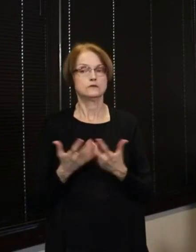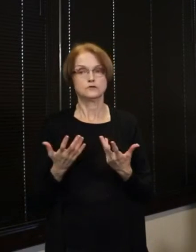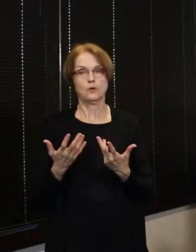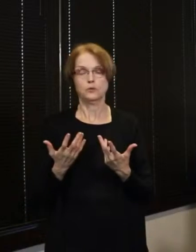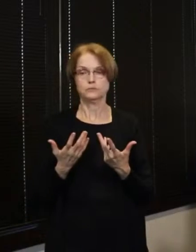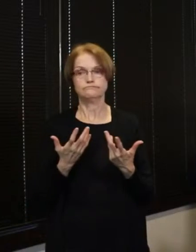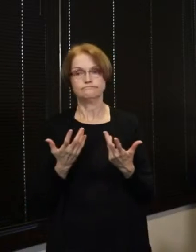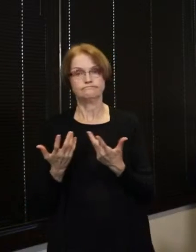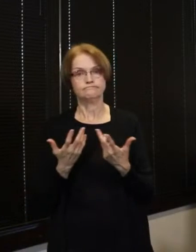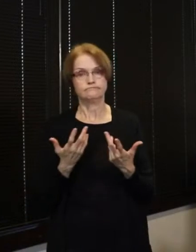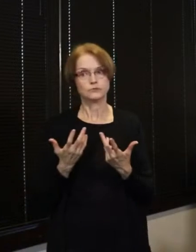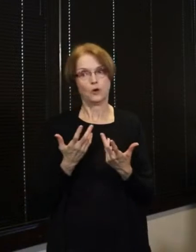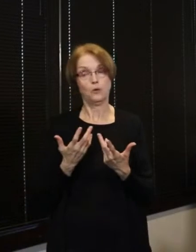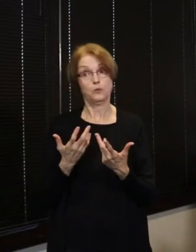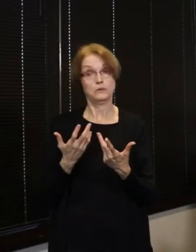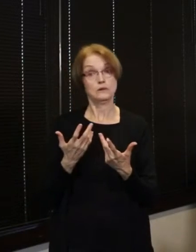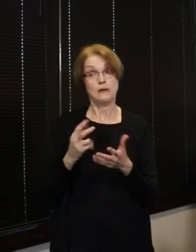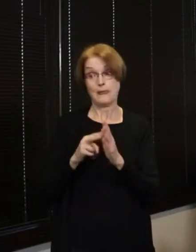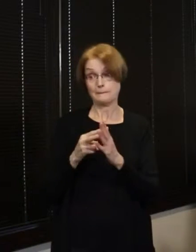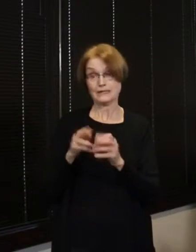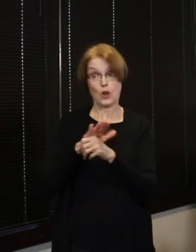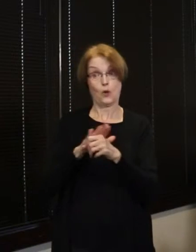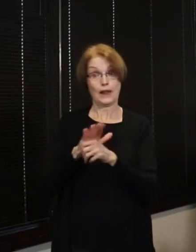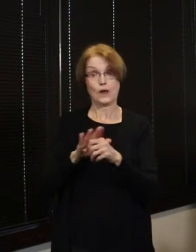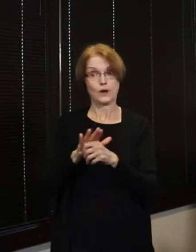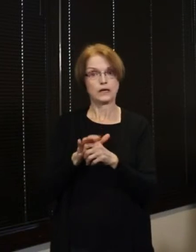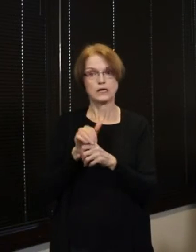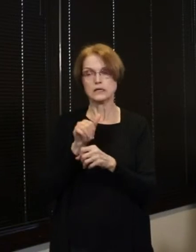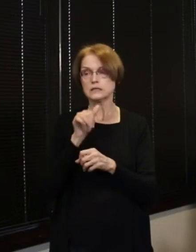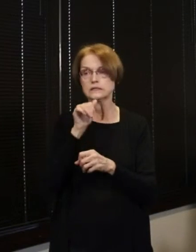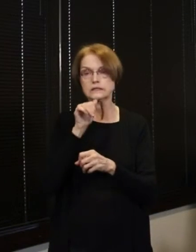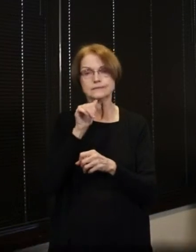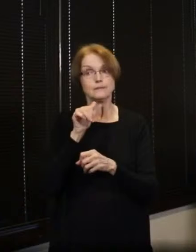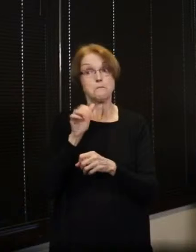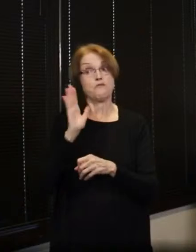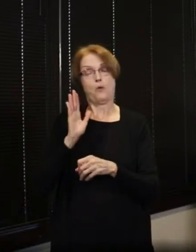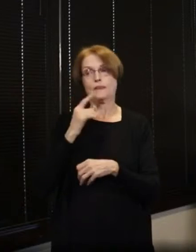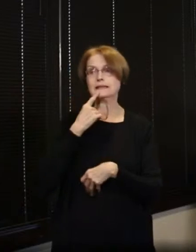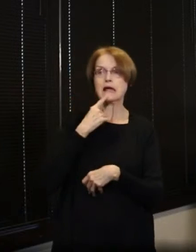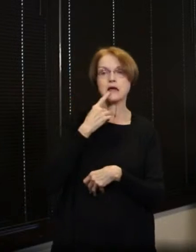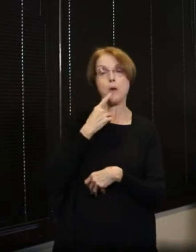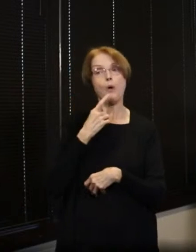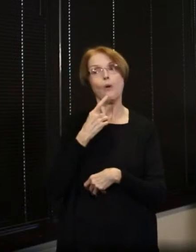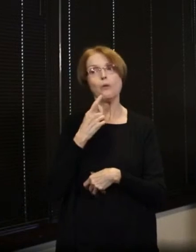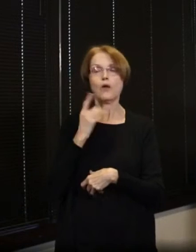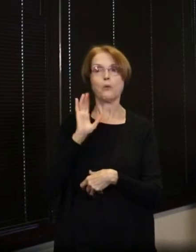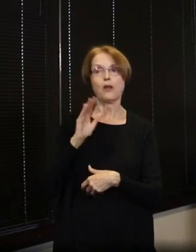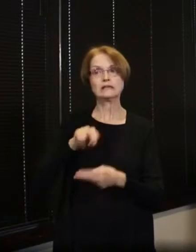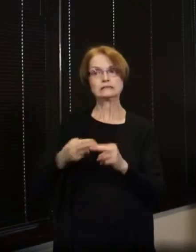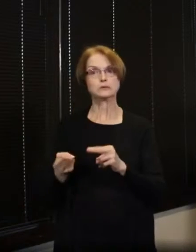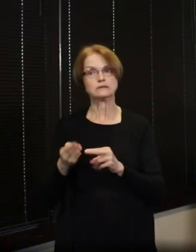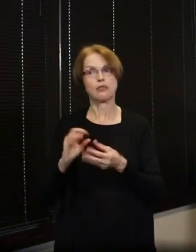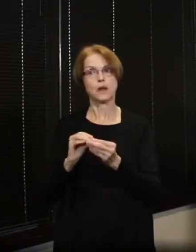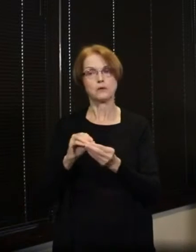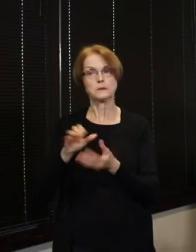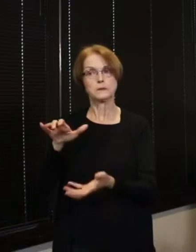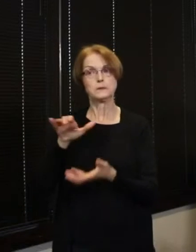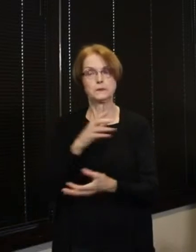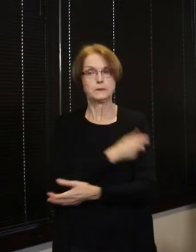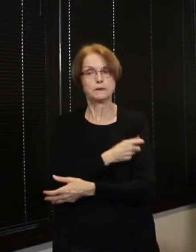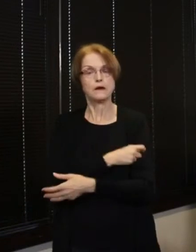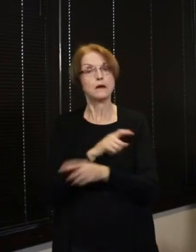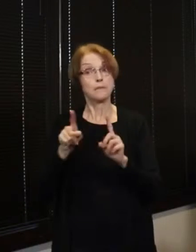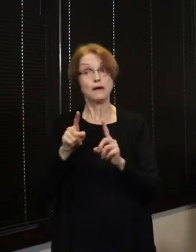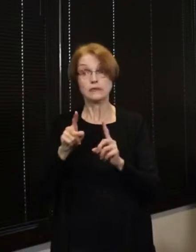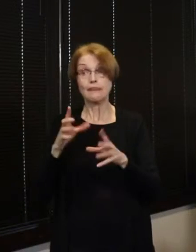in the vaccine that they had asked for, so that's good news. But again, it takes a while to get people vaccinated. Don't forget